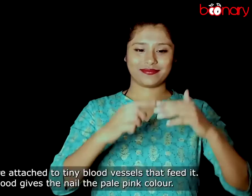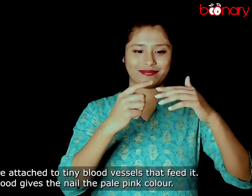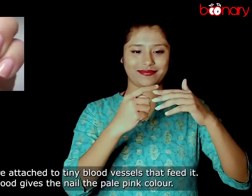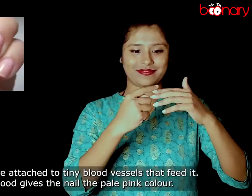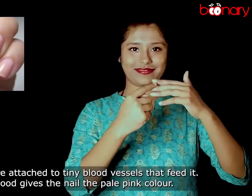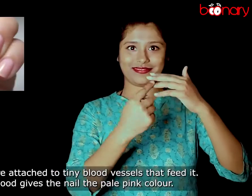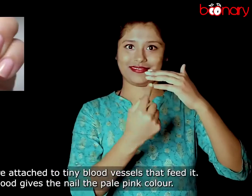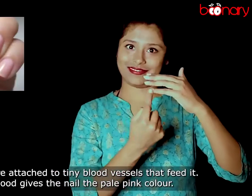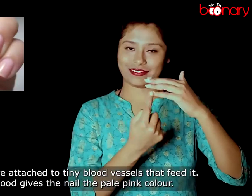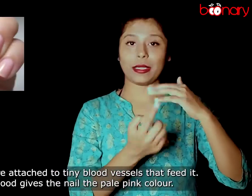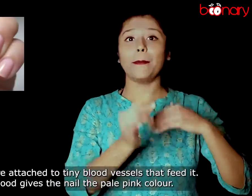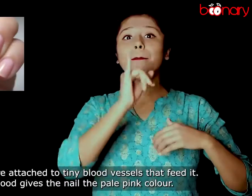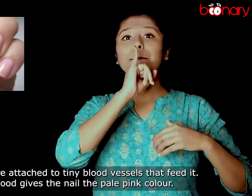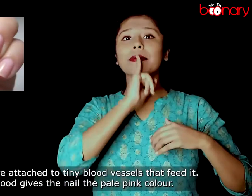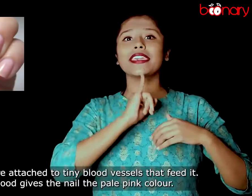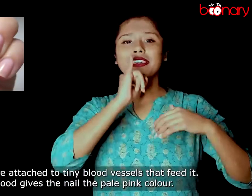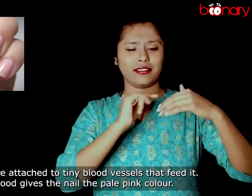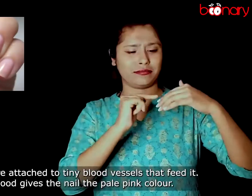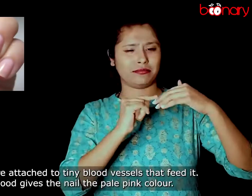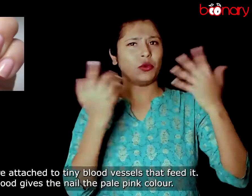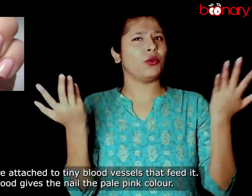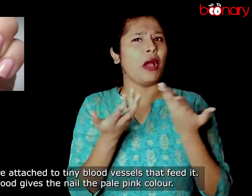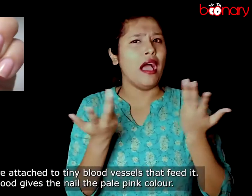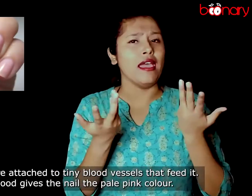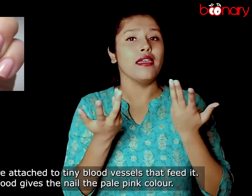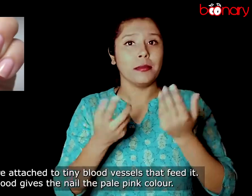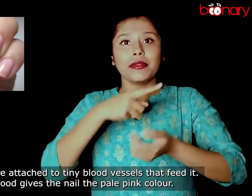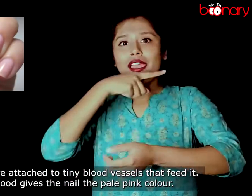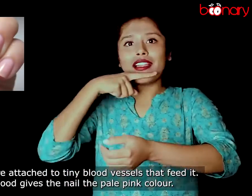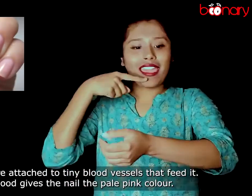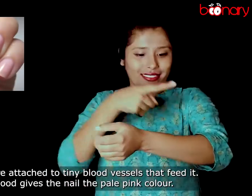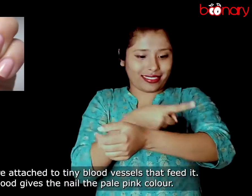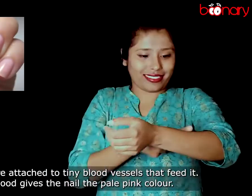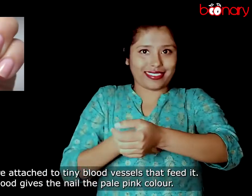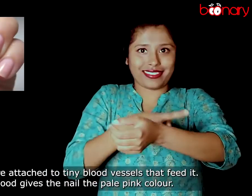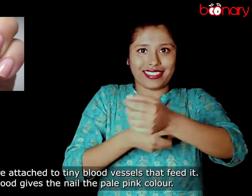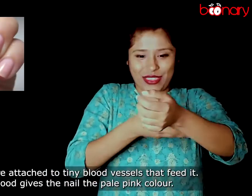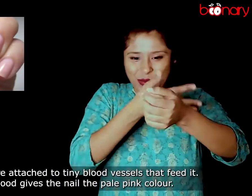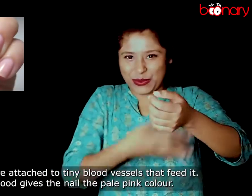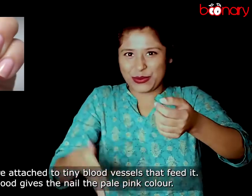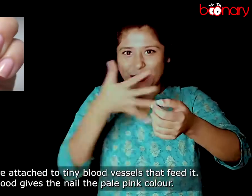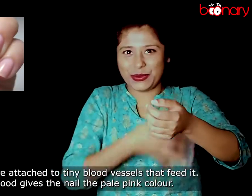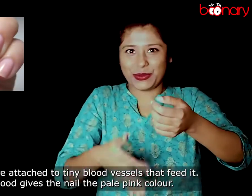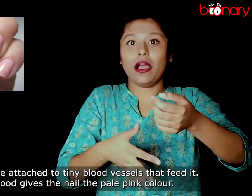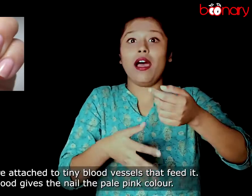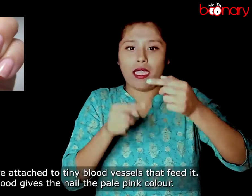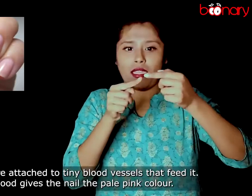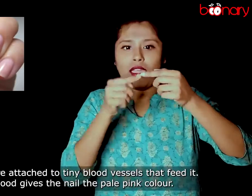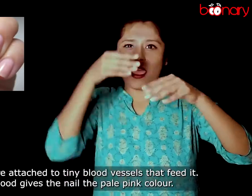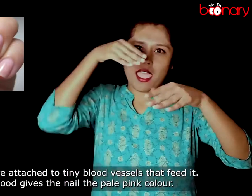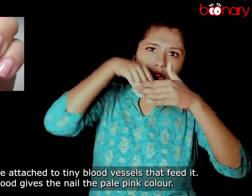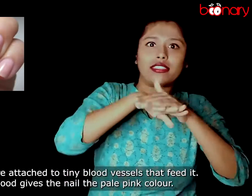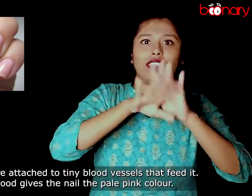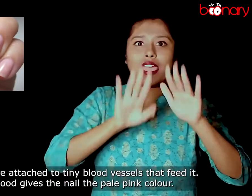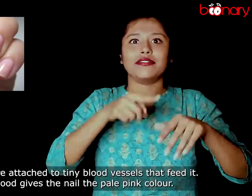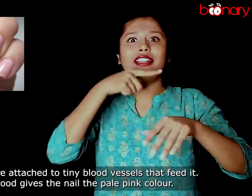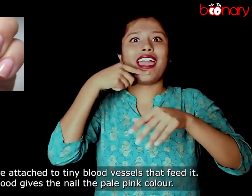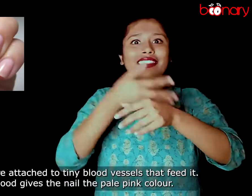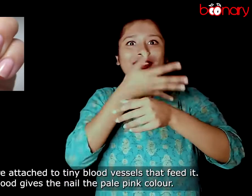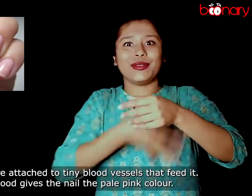Our nails are attached to tiny blood vessels that feed it. The blood gives